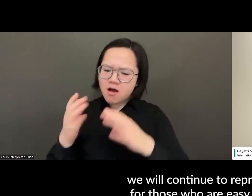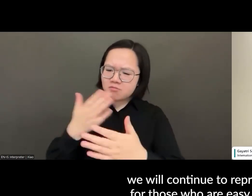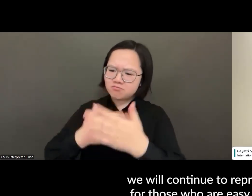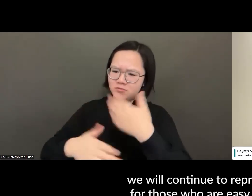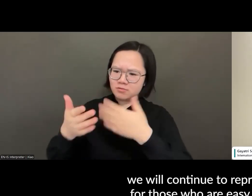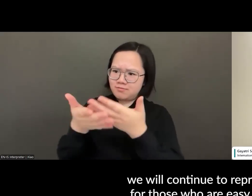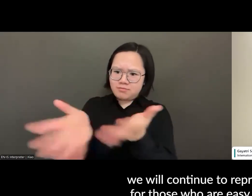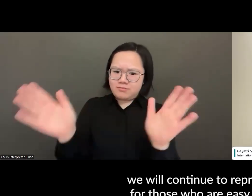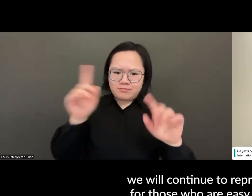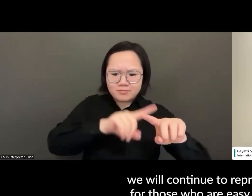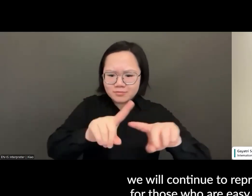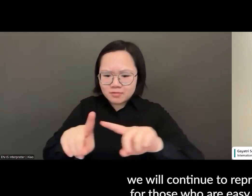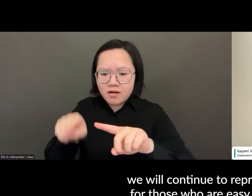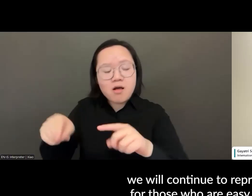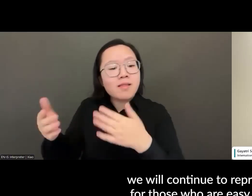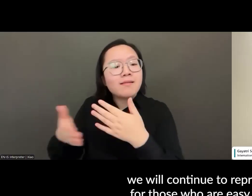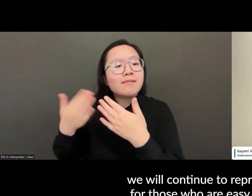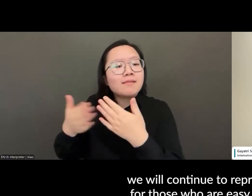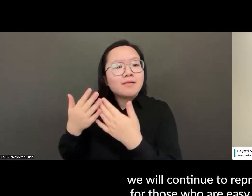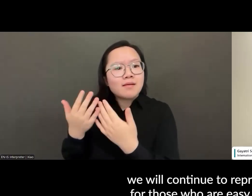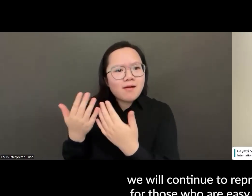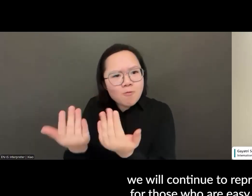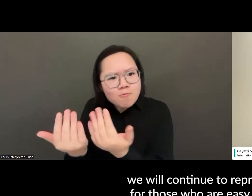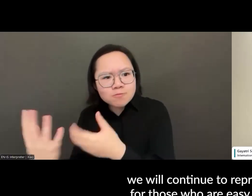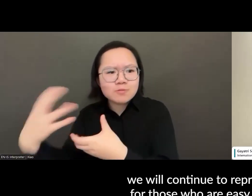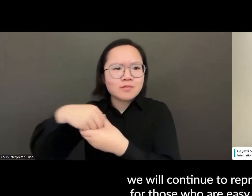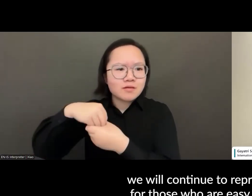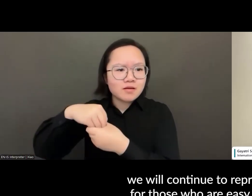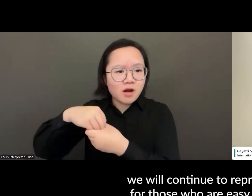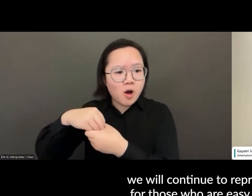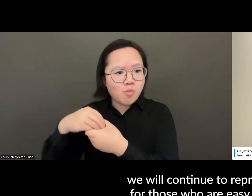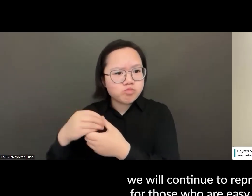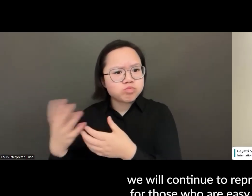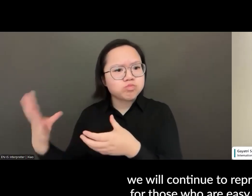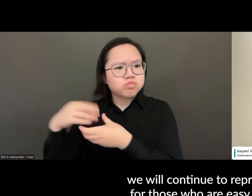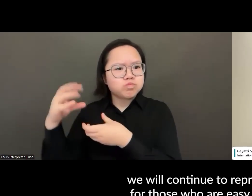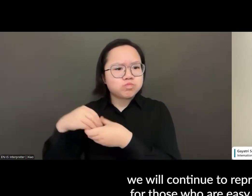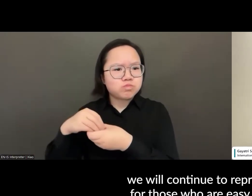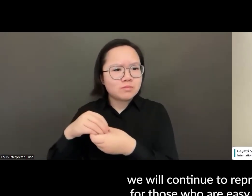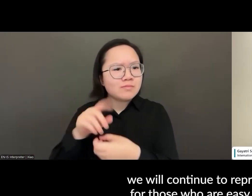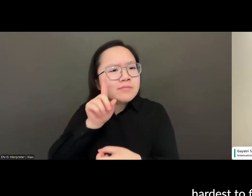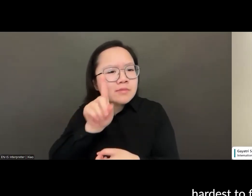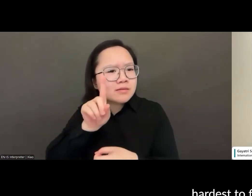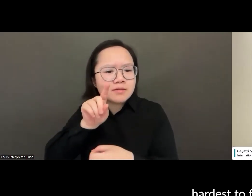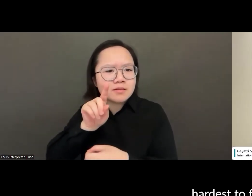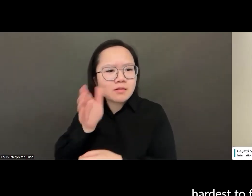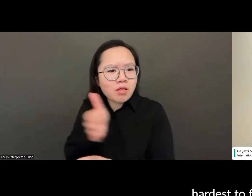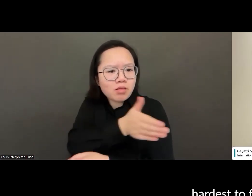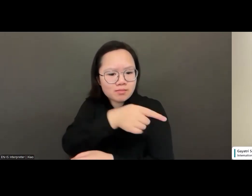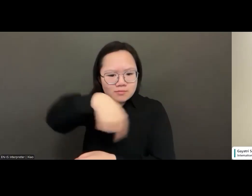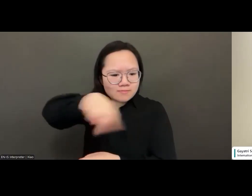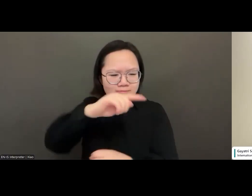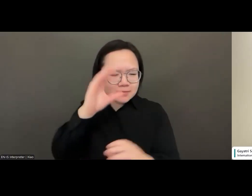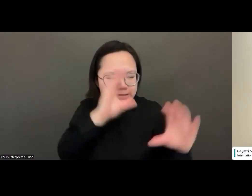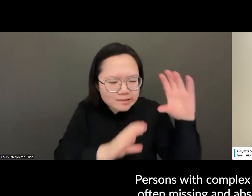continue to reproduce exclusion for those who are easy to miss and the hardest to